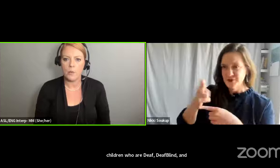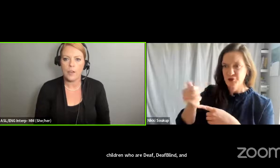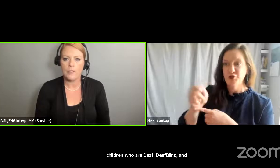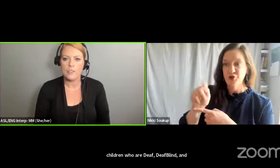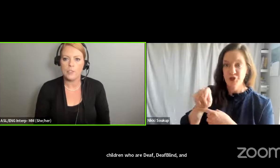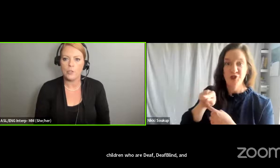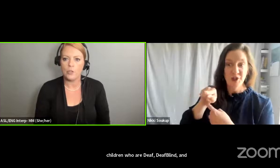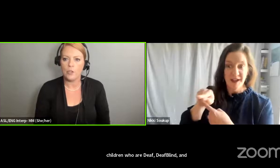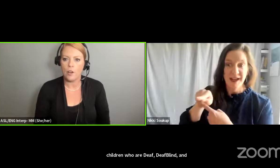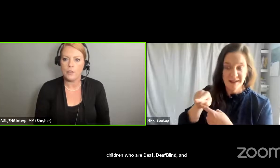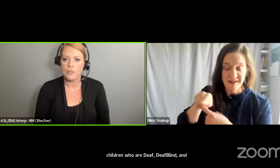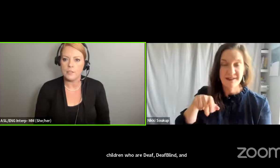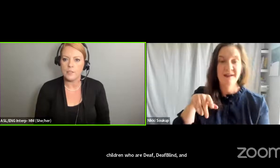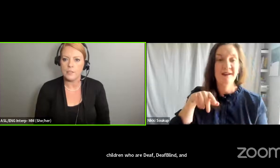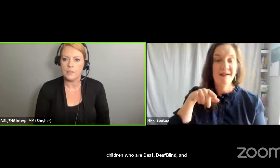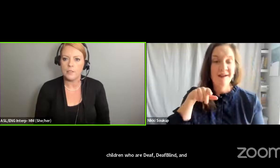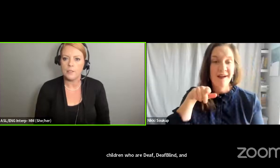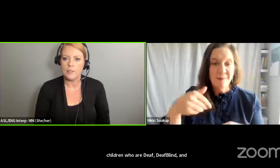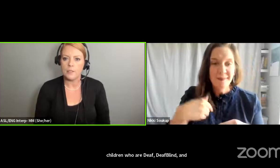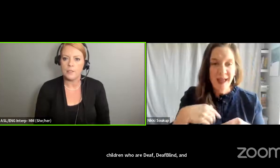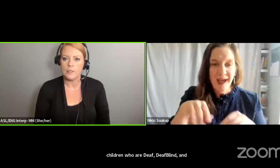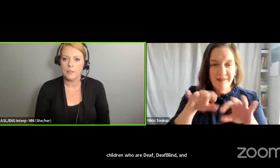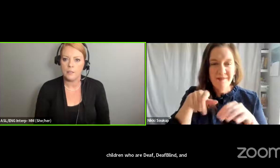Now, if you have additional thoughts,